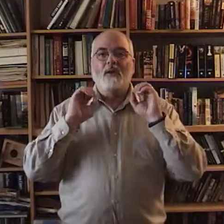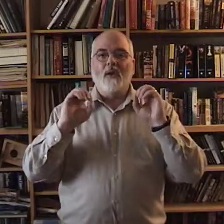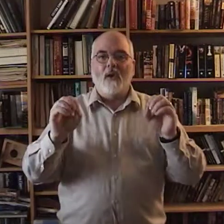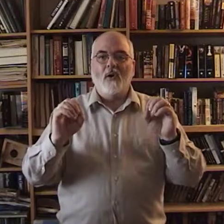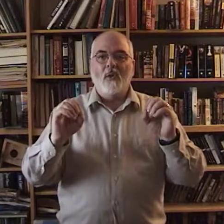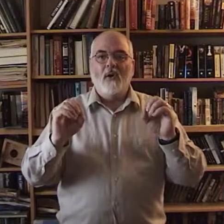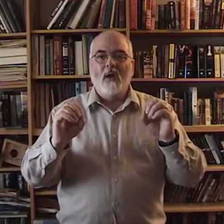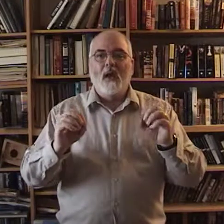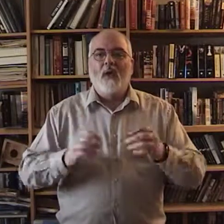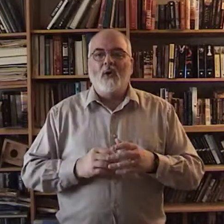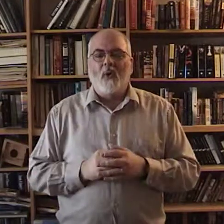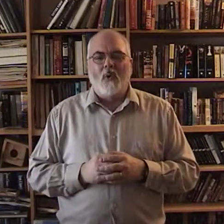No courts.